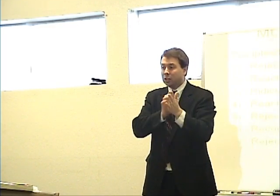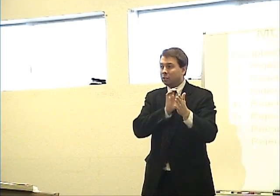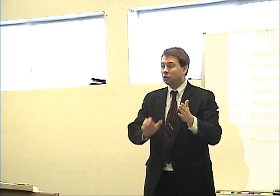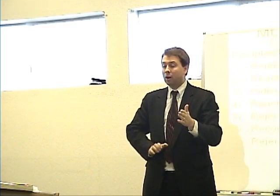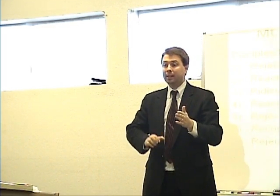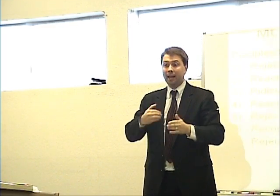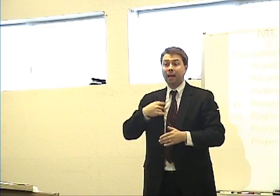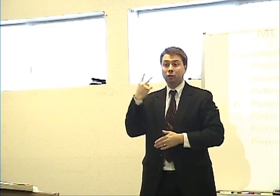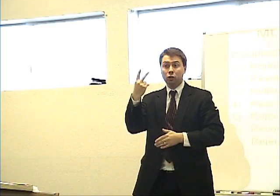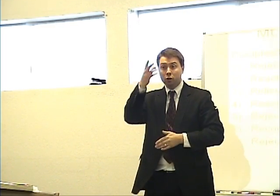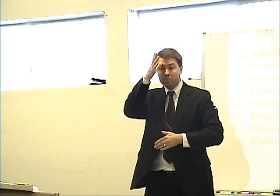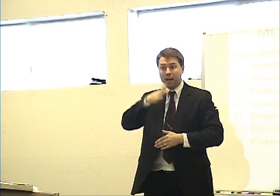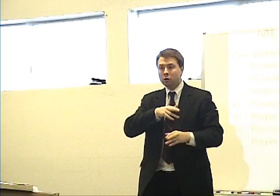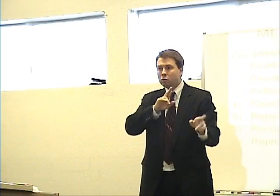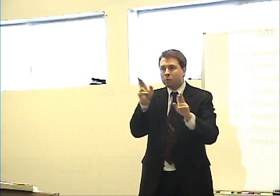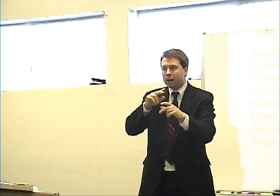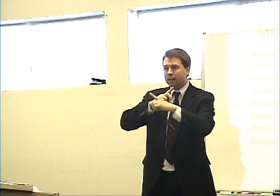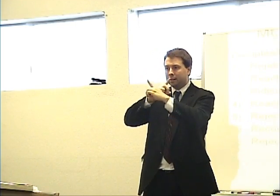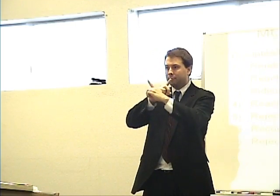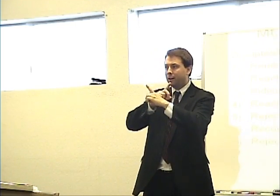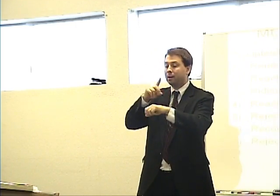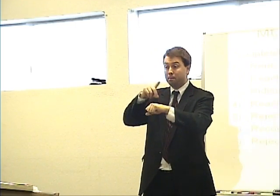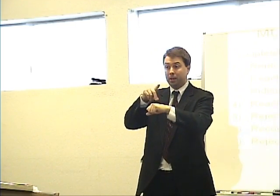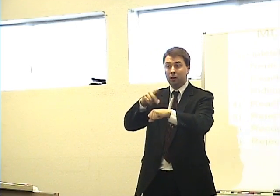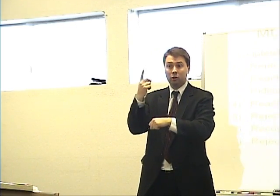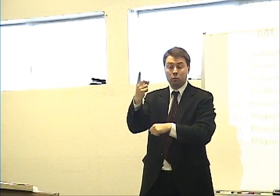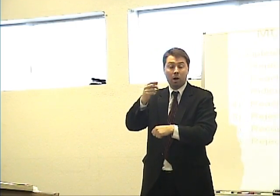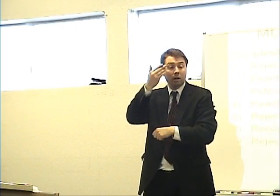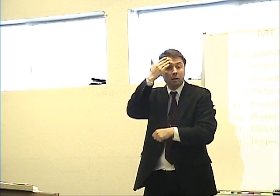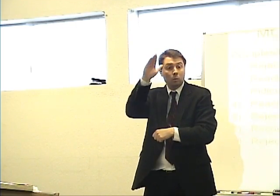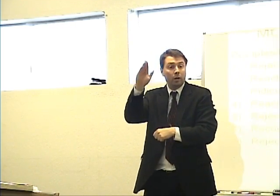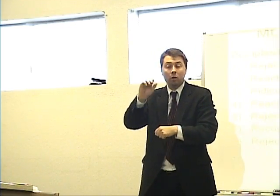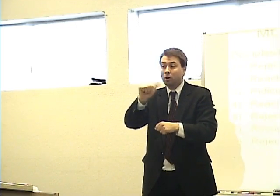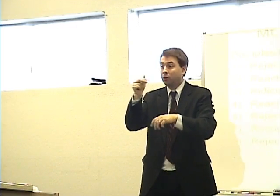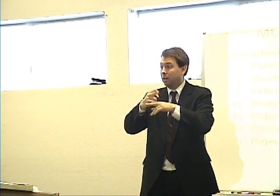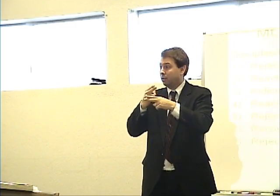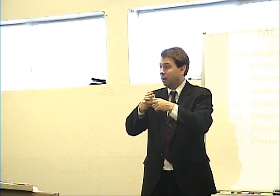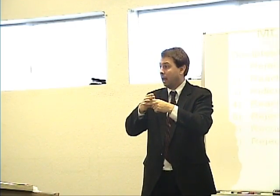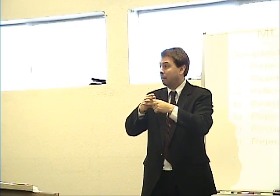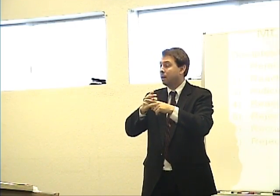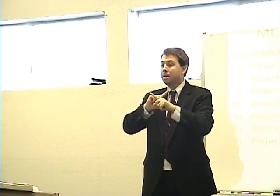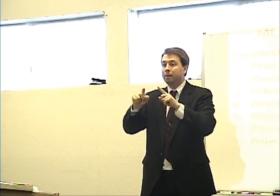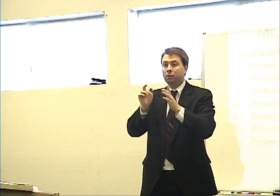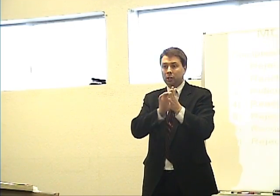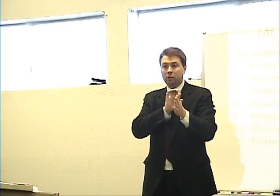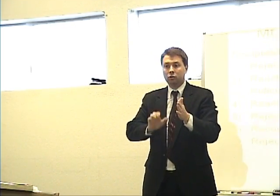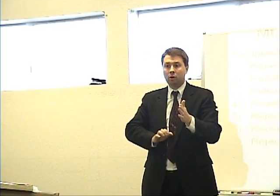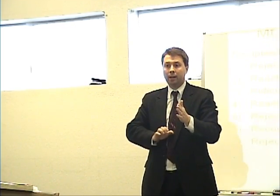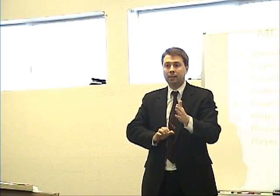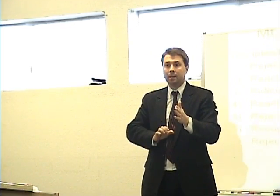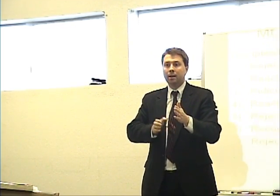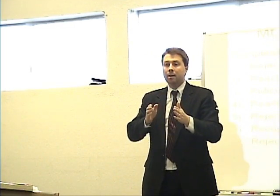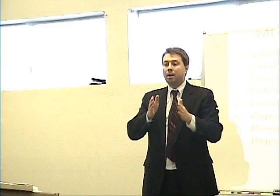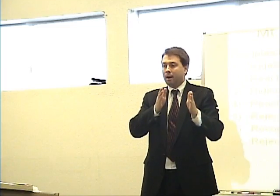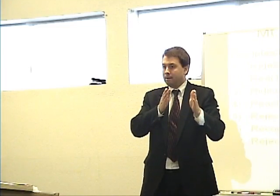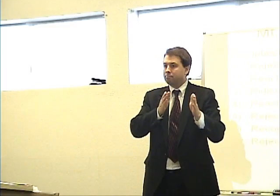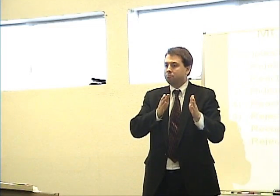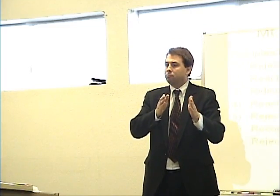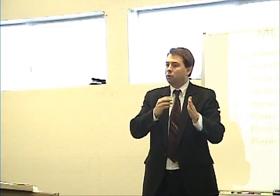Jesus Christ has two men who are ready to defend him. Peter is one. We don't know the other name, but Jesus Christ